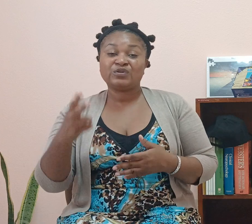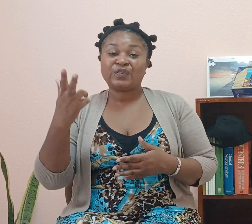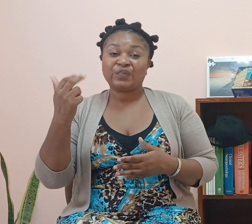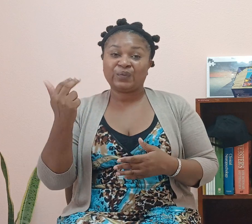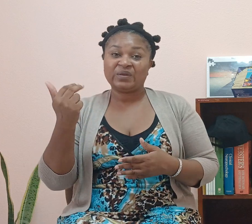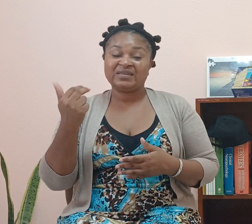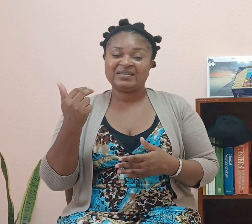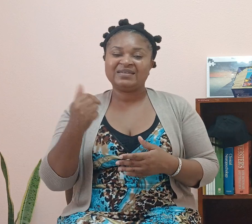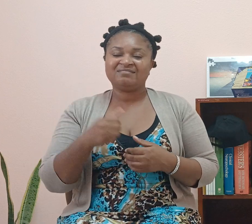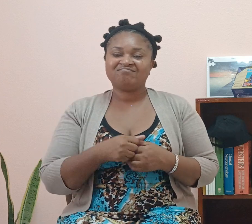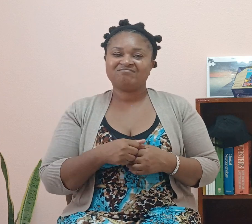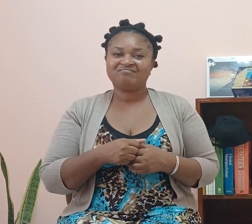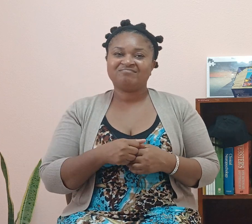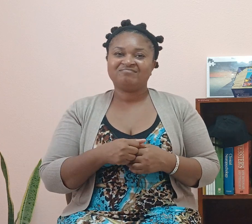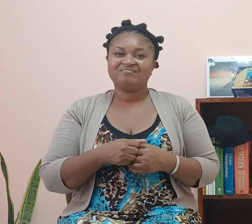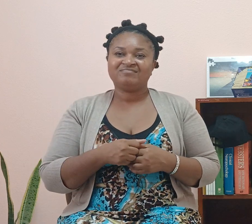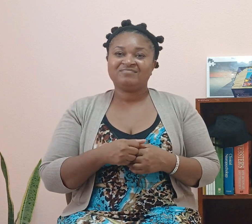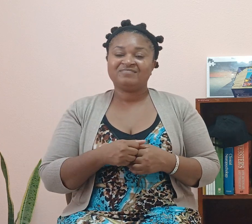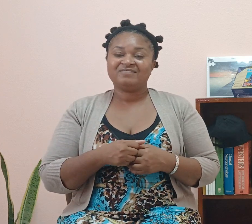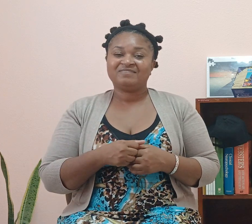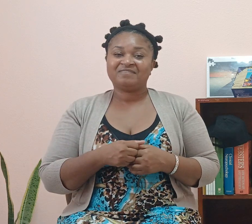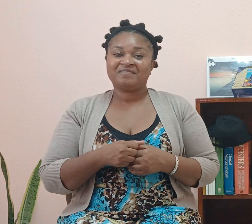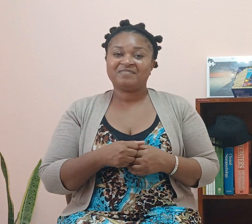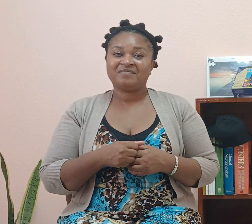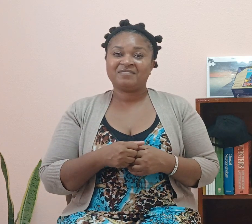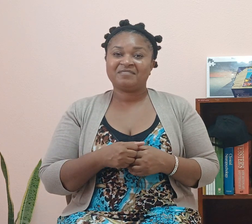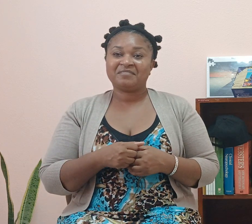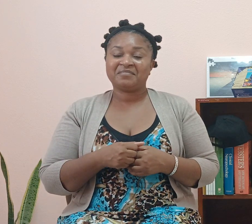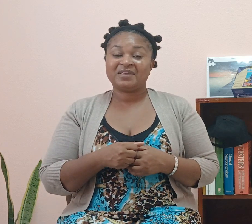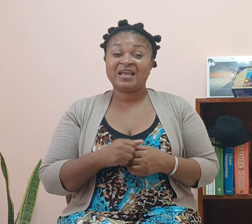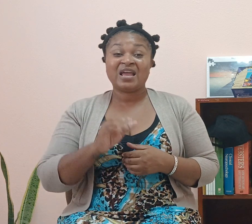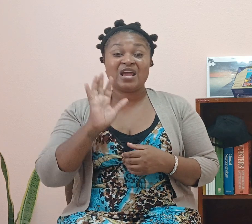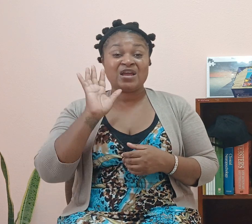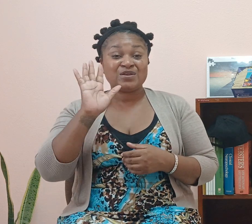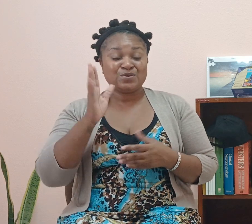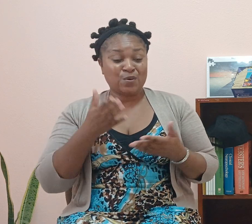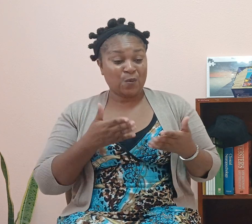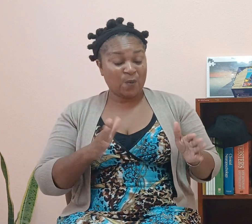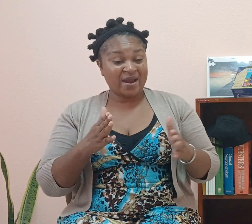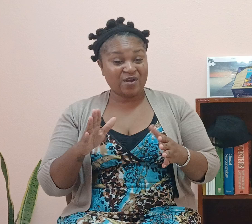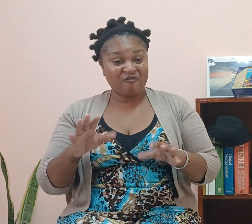Your way of life should be free from the love of money,